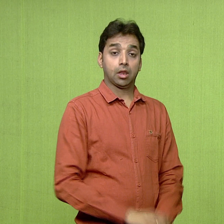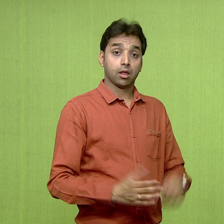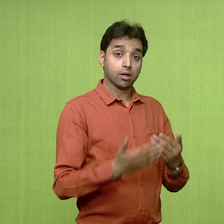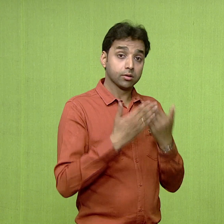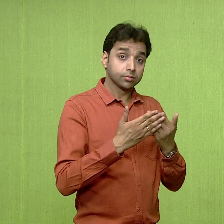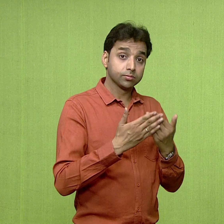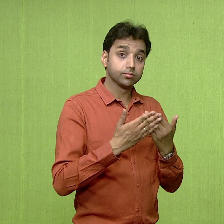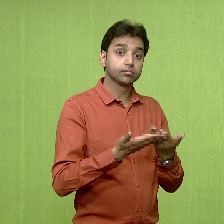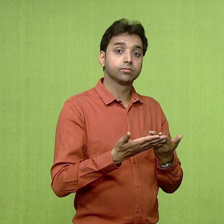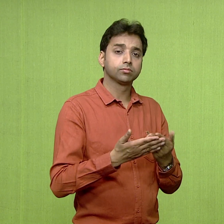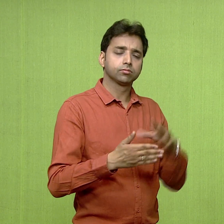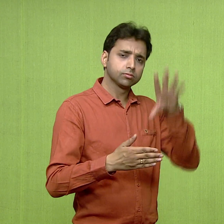Education was given in temples,